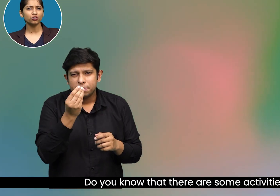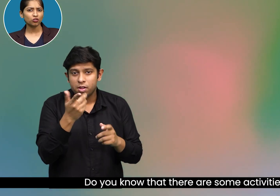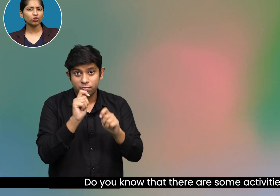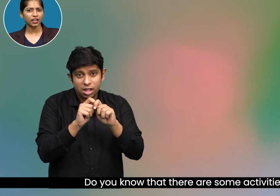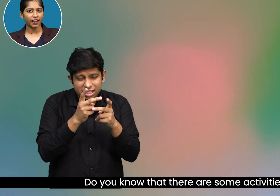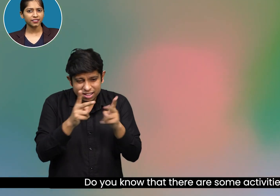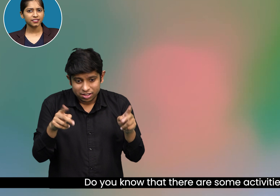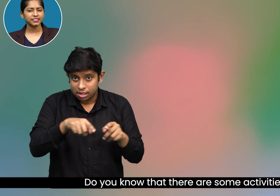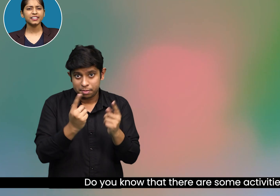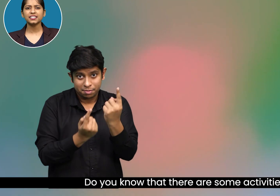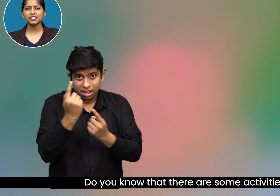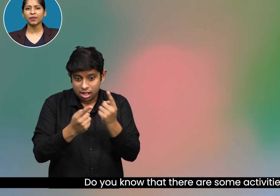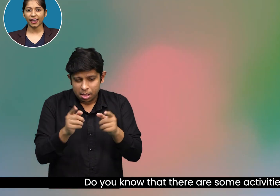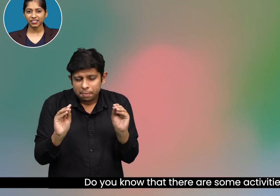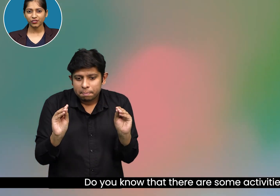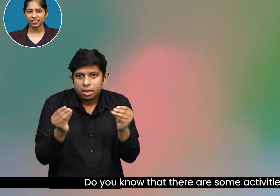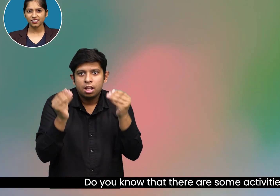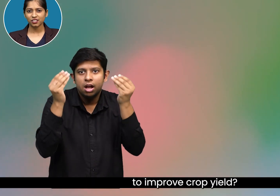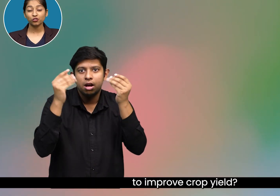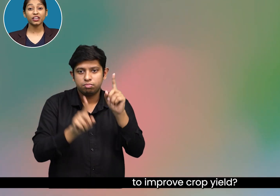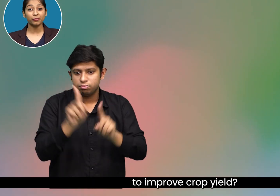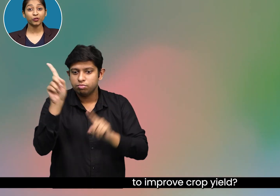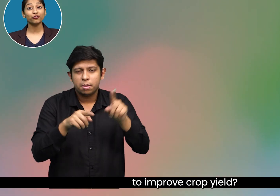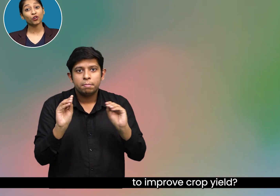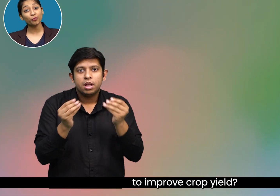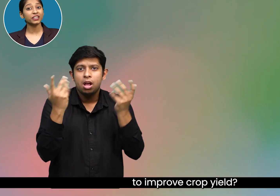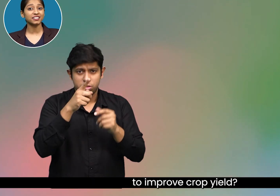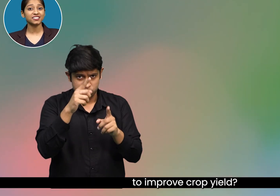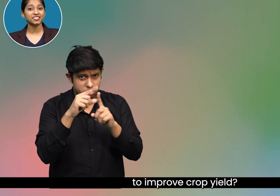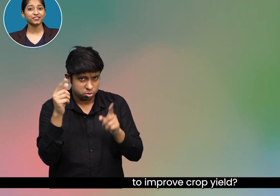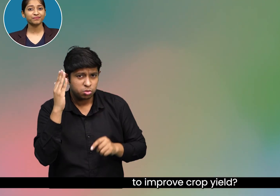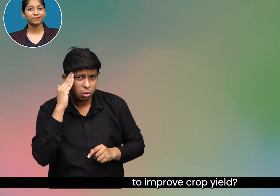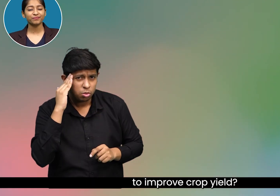Do you know that there are some activities to improve